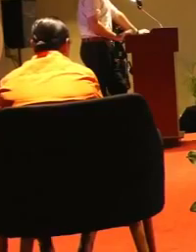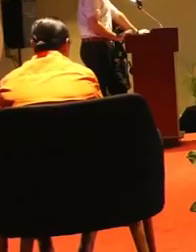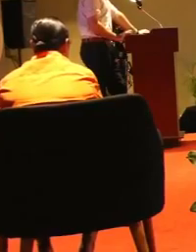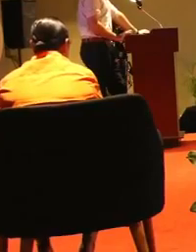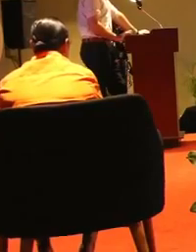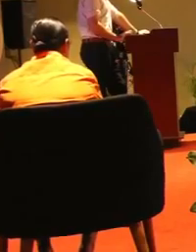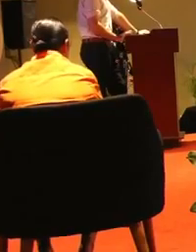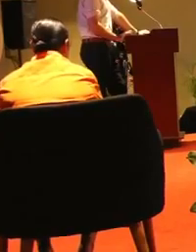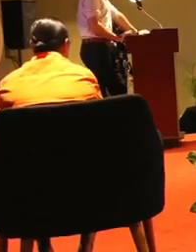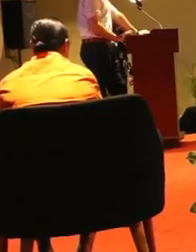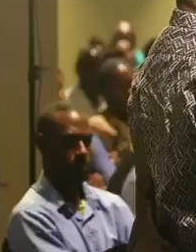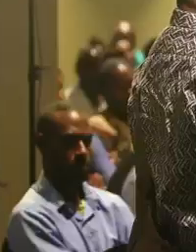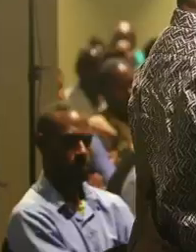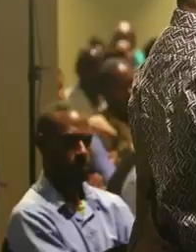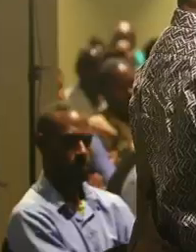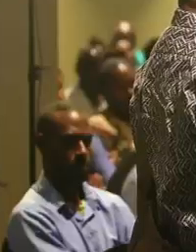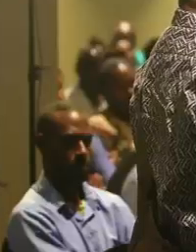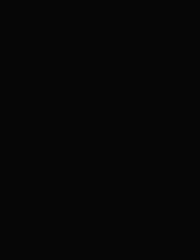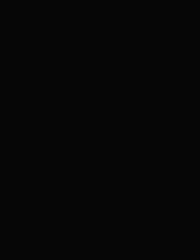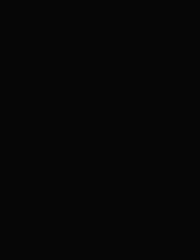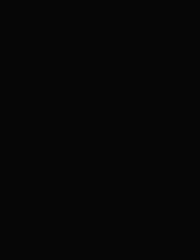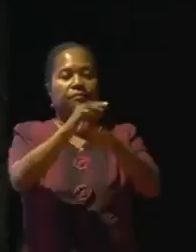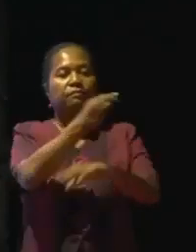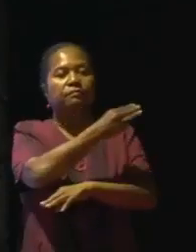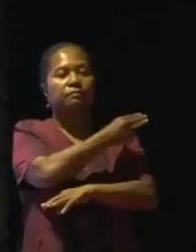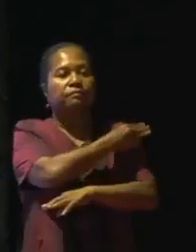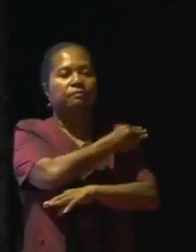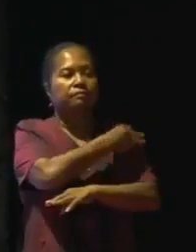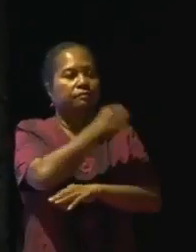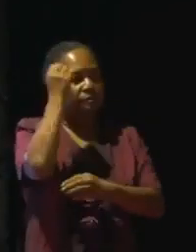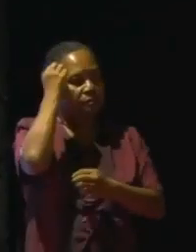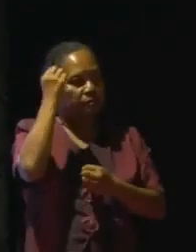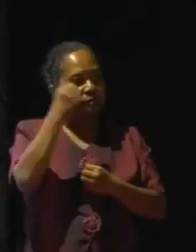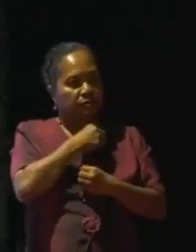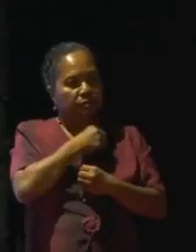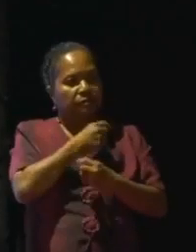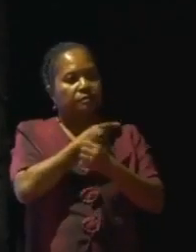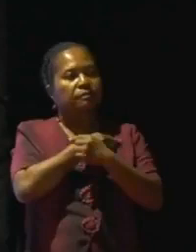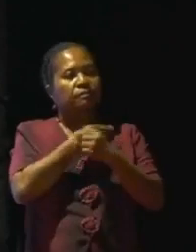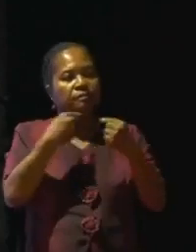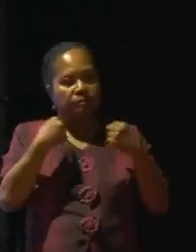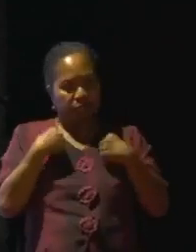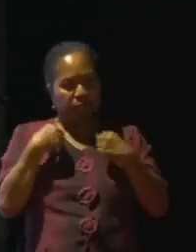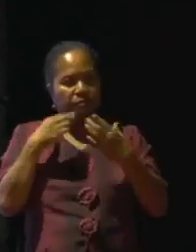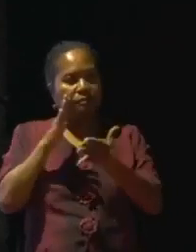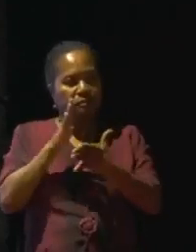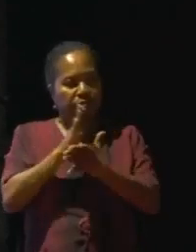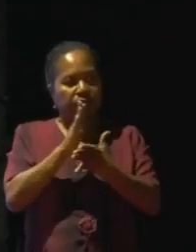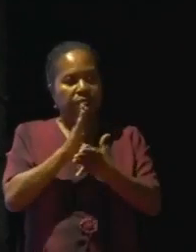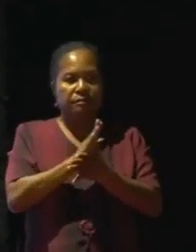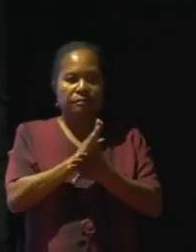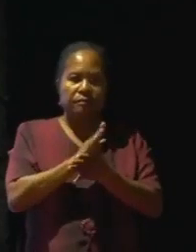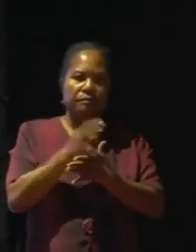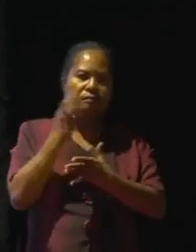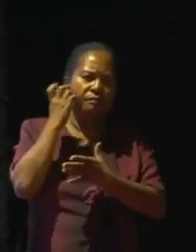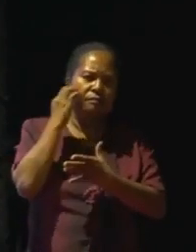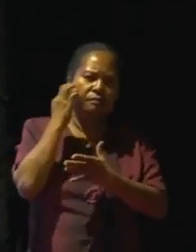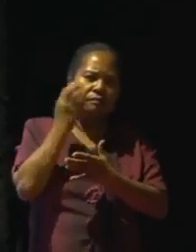us that comfort. And I believe we're okay with that. Secondly, when we